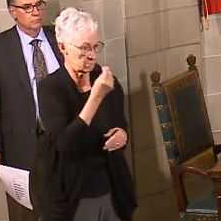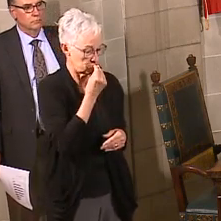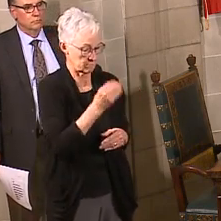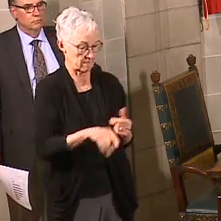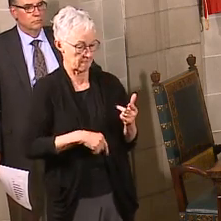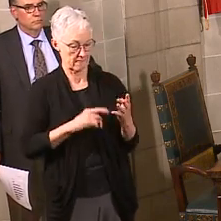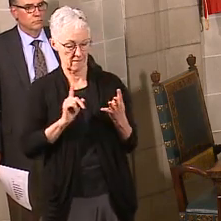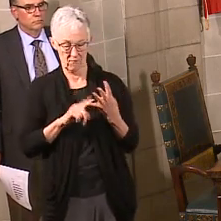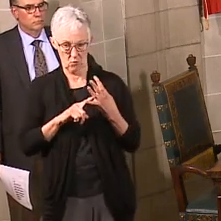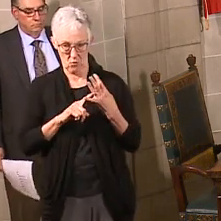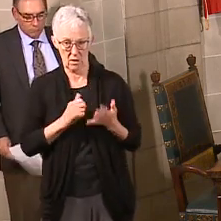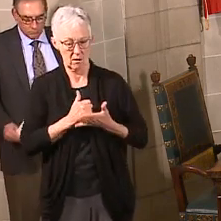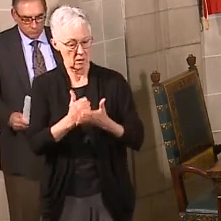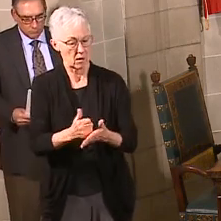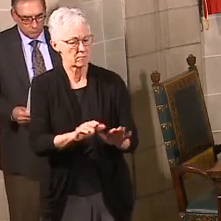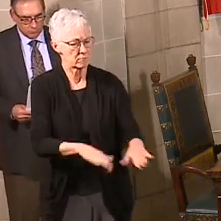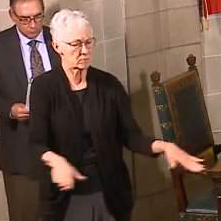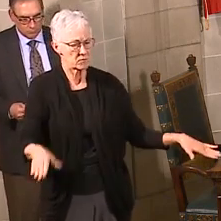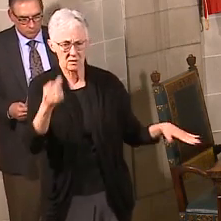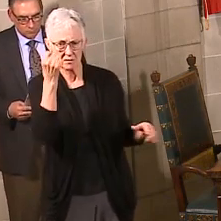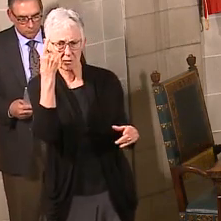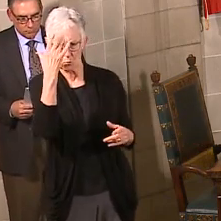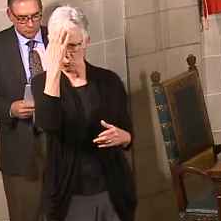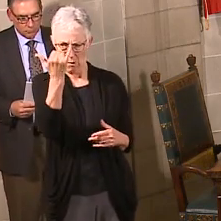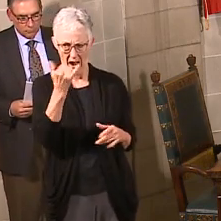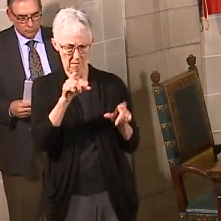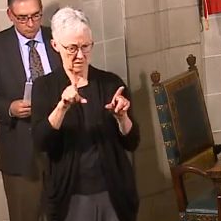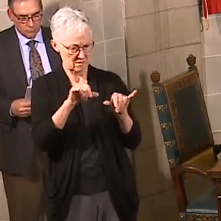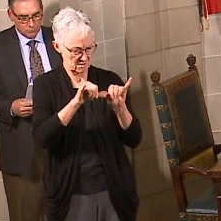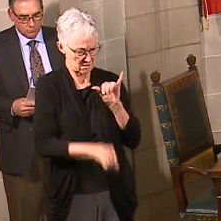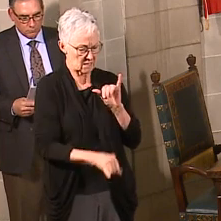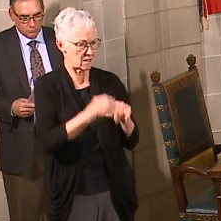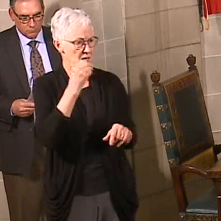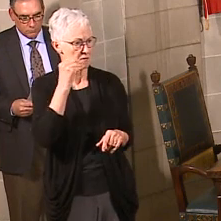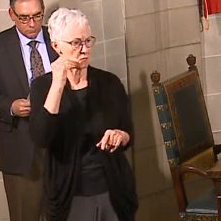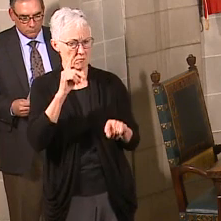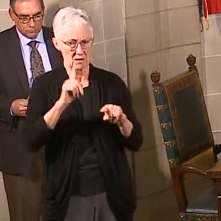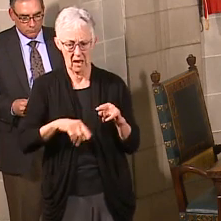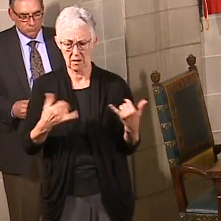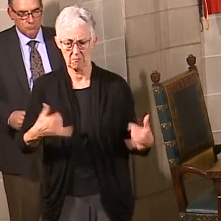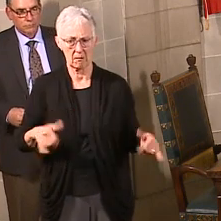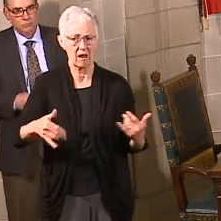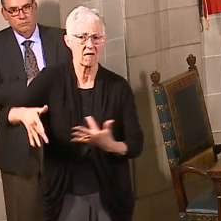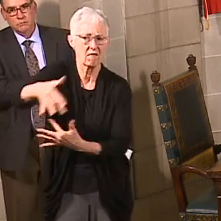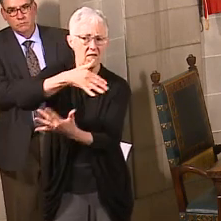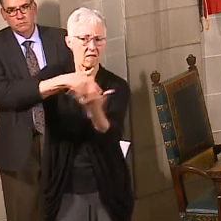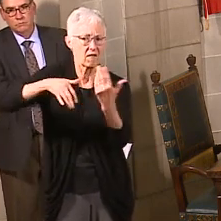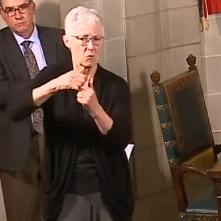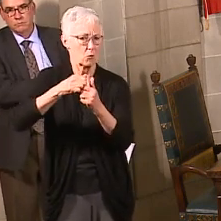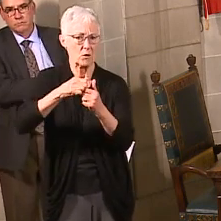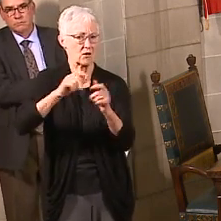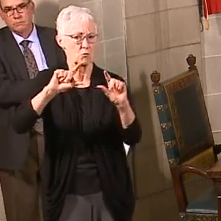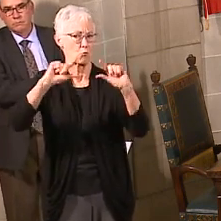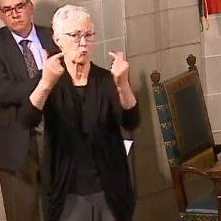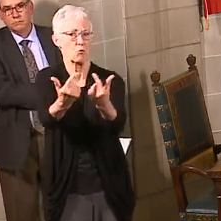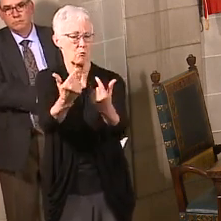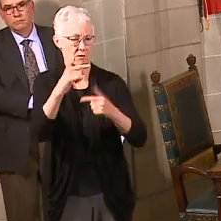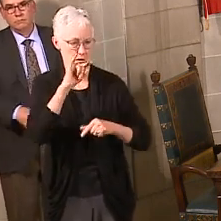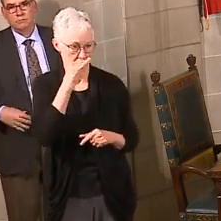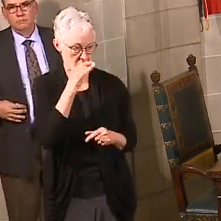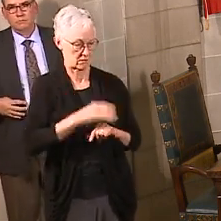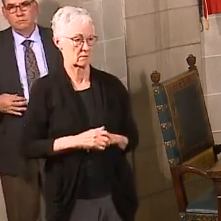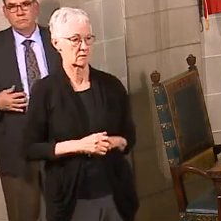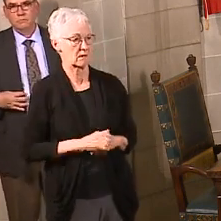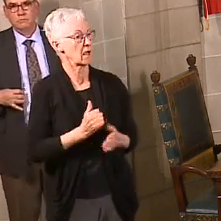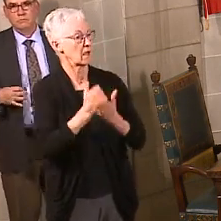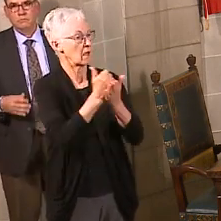kids socially distance by keeping them at home to play, avoiding playgrounds, and avoiding large group sports. 5, help our seniors by running